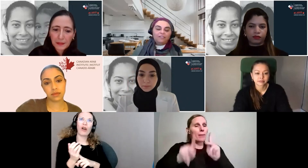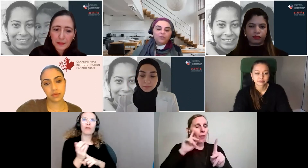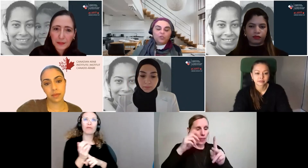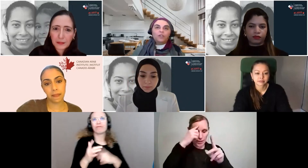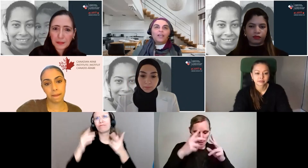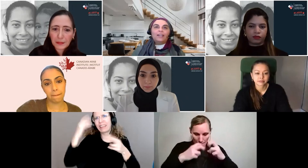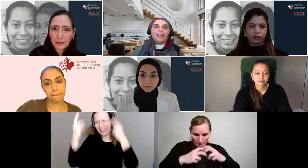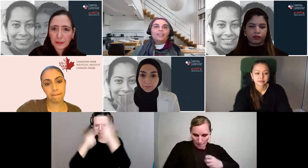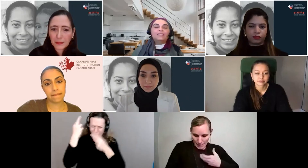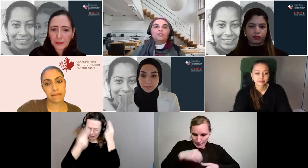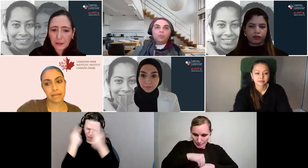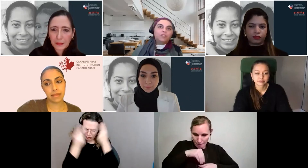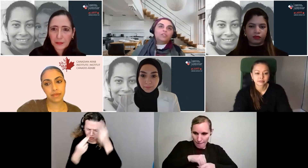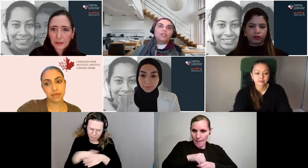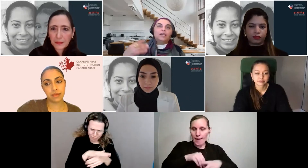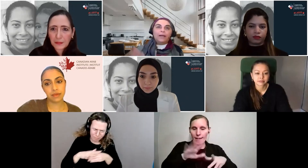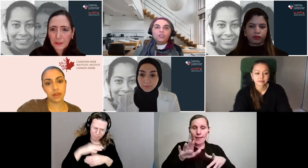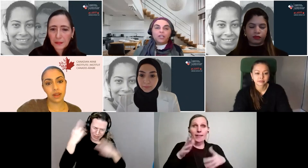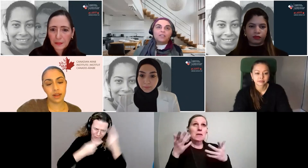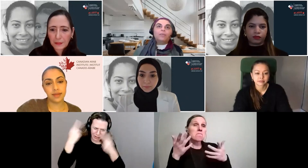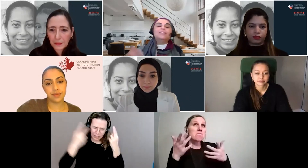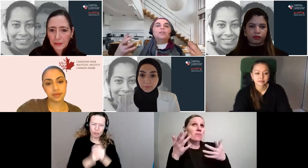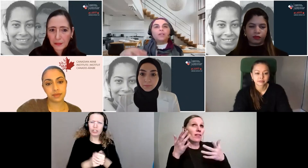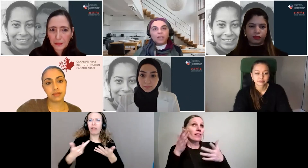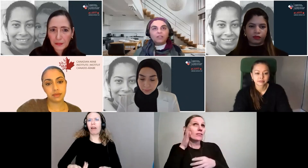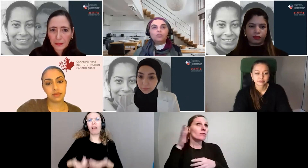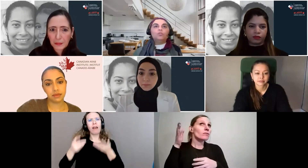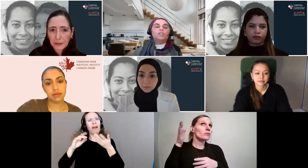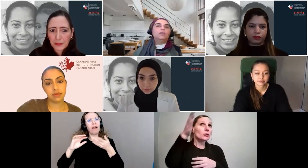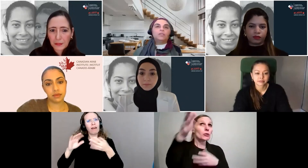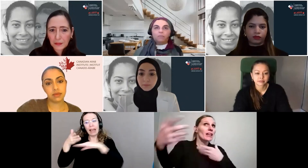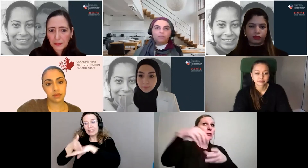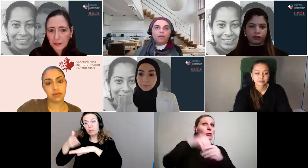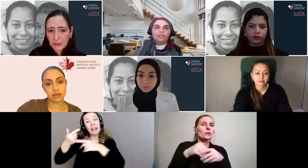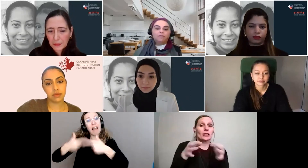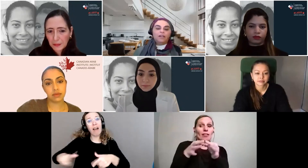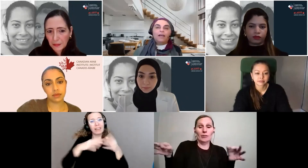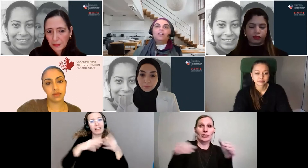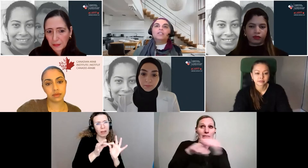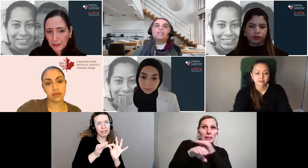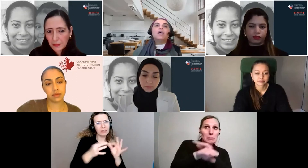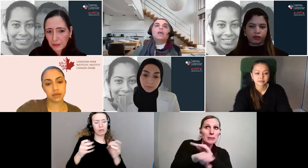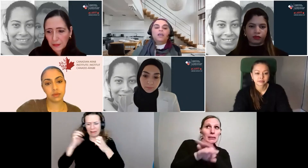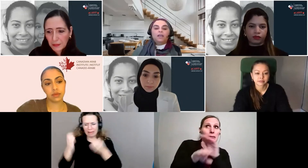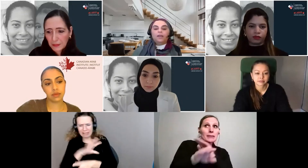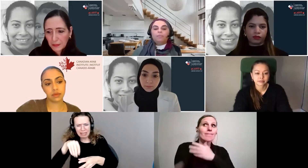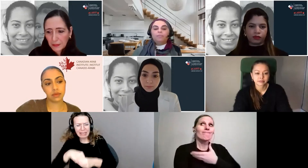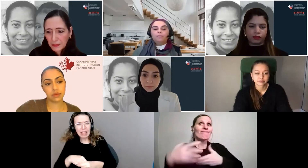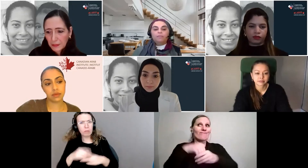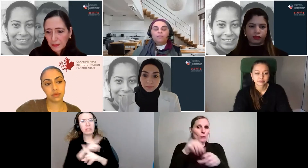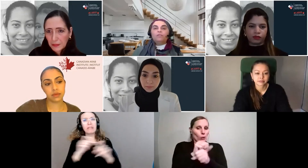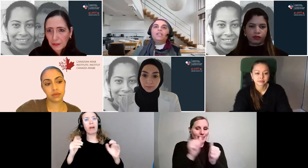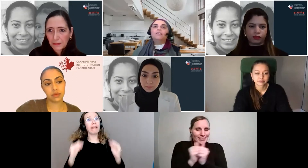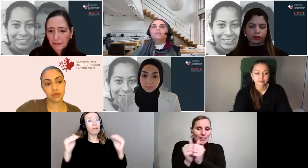a future that has interpretation and language accessibility built into teams at many different levels.